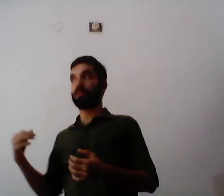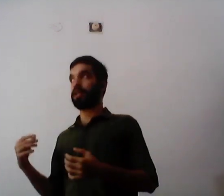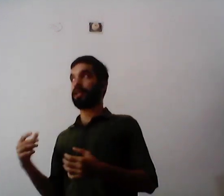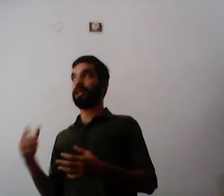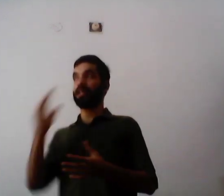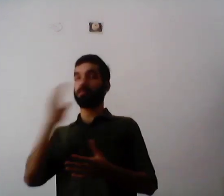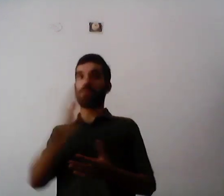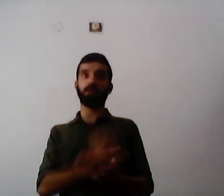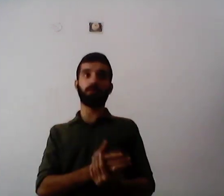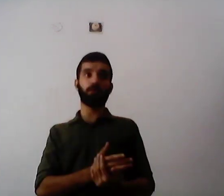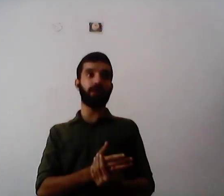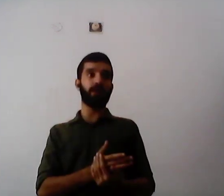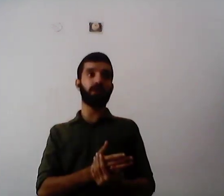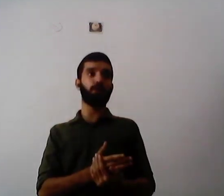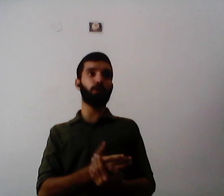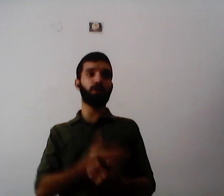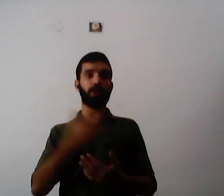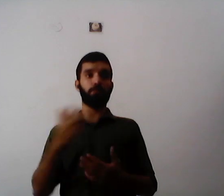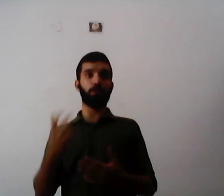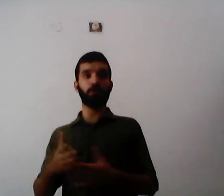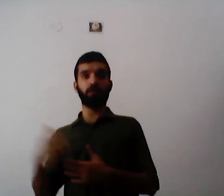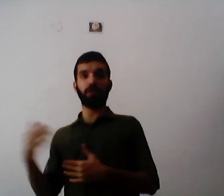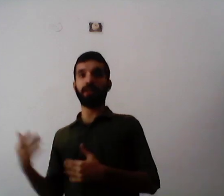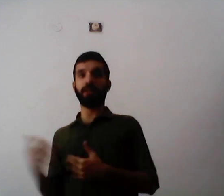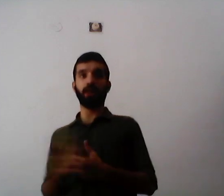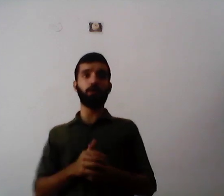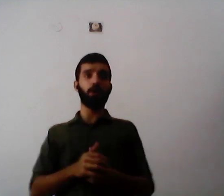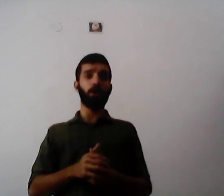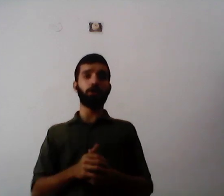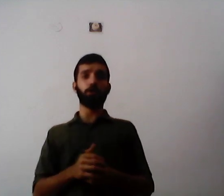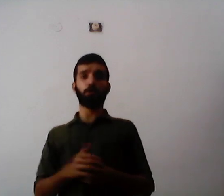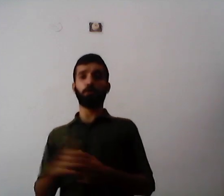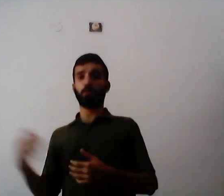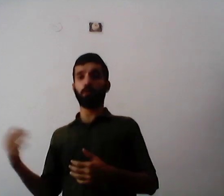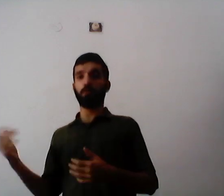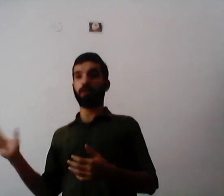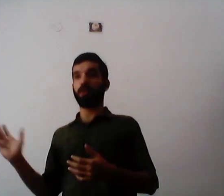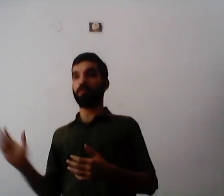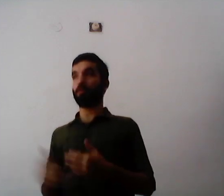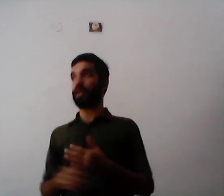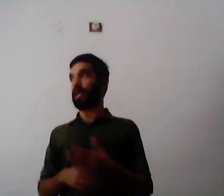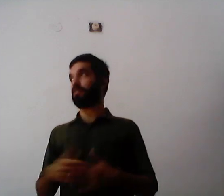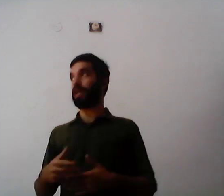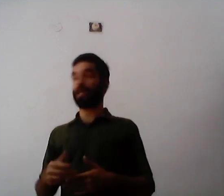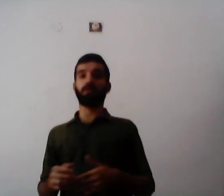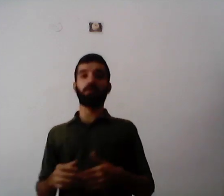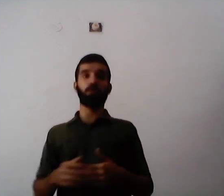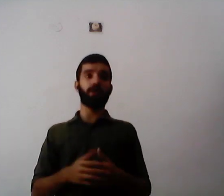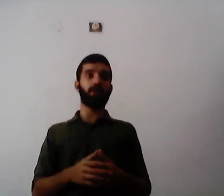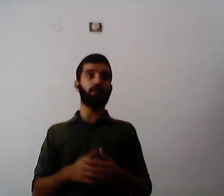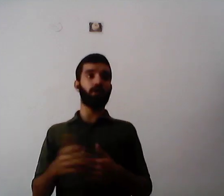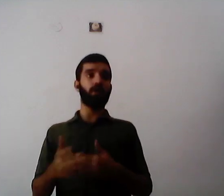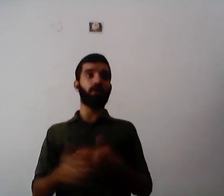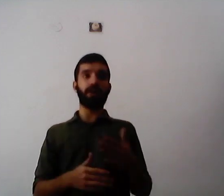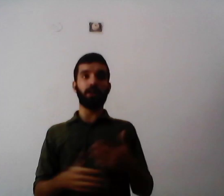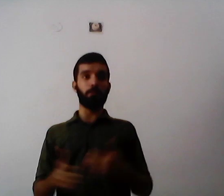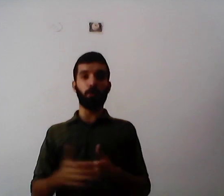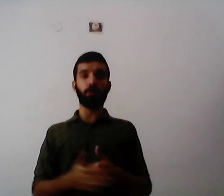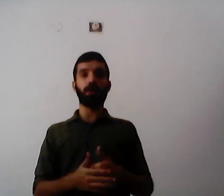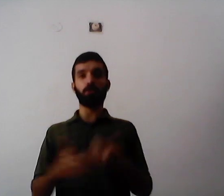mathematical expressions of Henry's law, which I am not writing now due to we don't have access to a writing board now, so